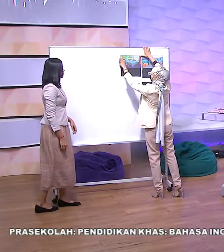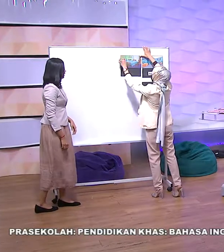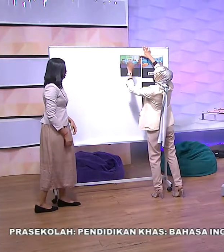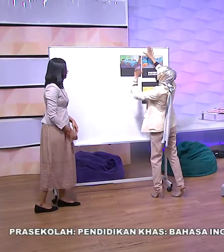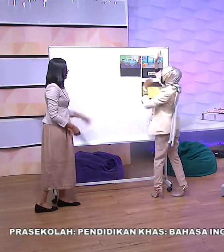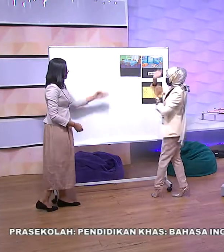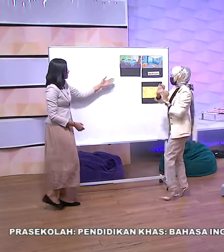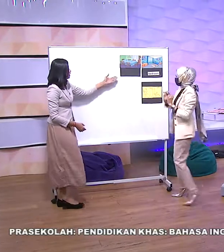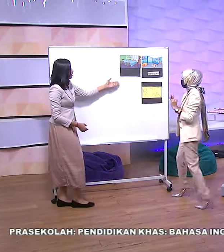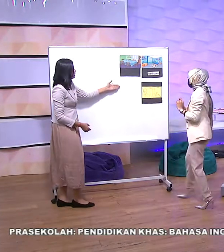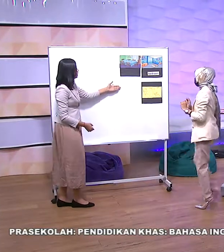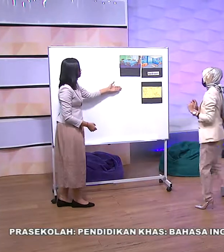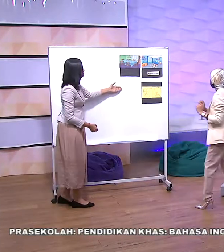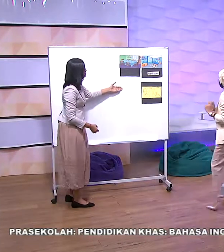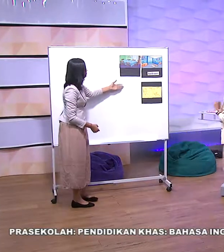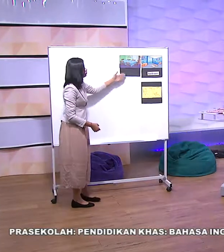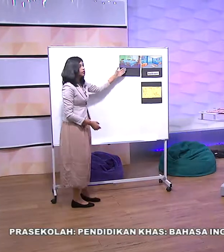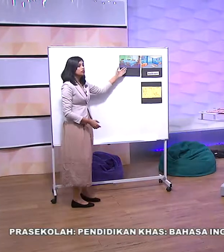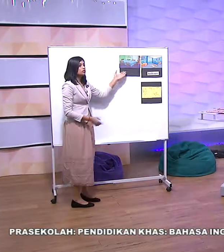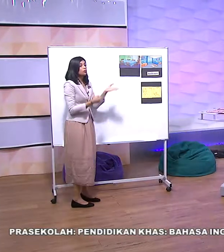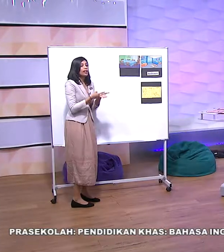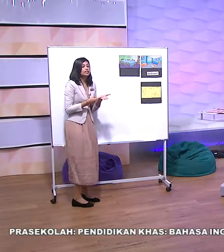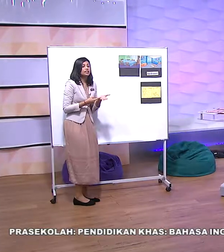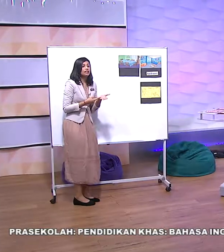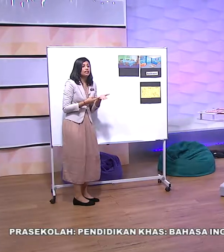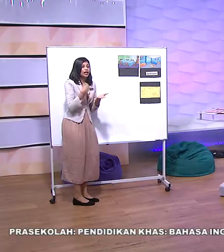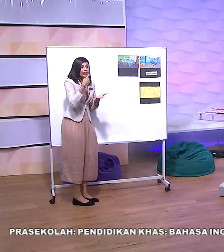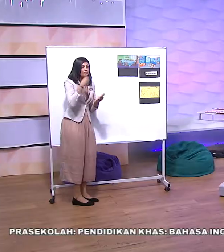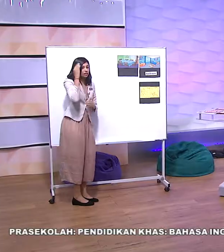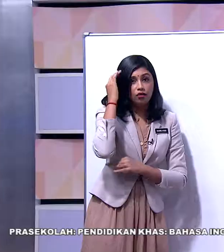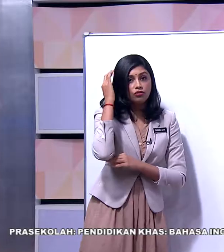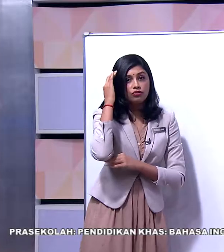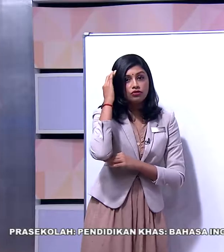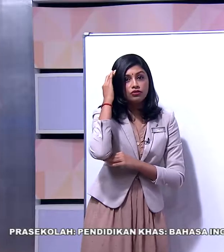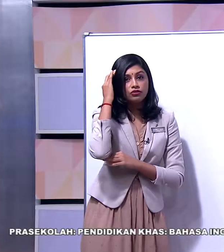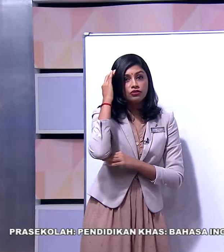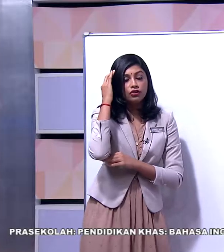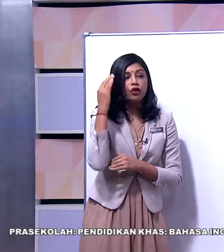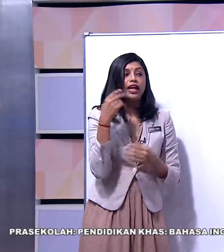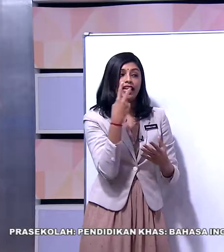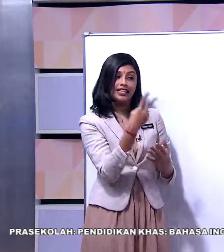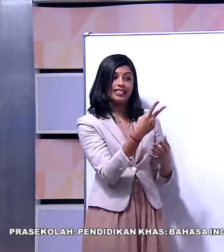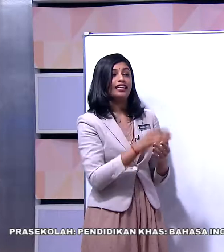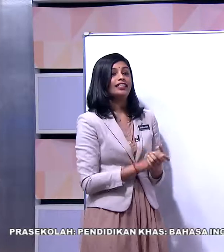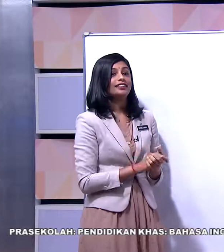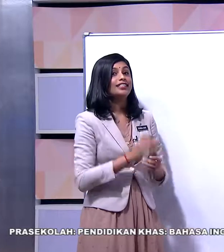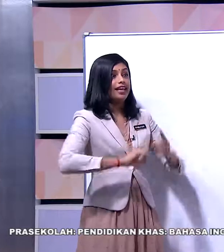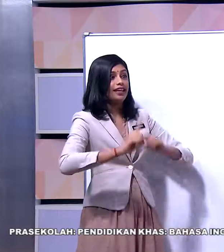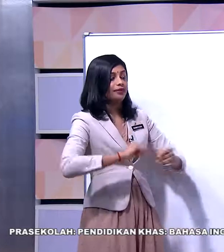Okay. And this is what? Anybody knows? Okay, let's see. The signing.